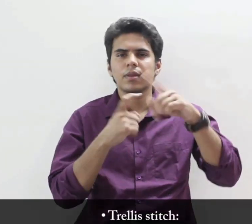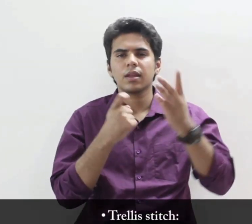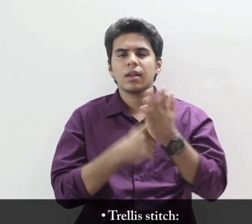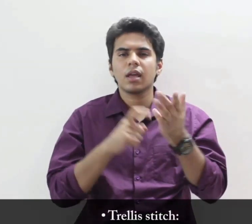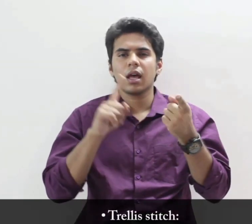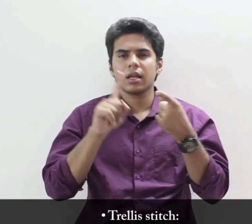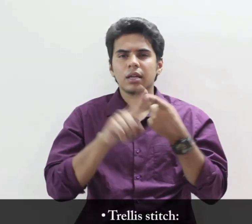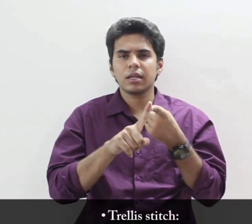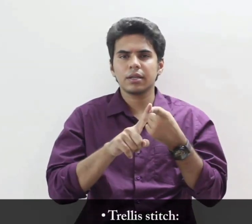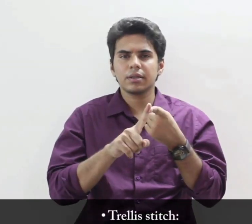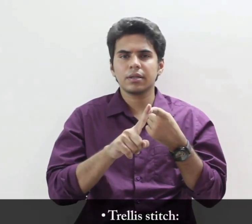Trellis stitch.